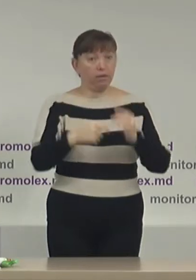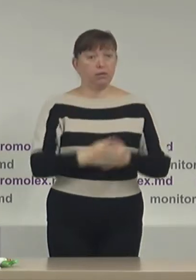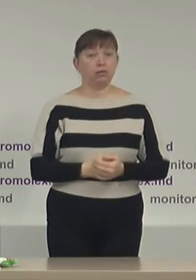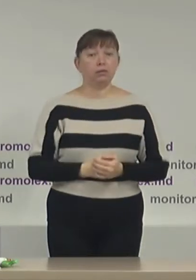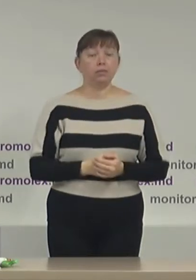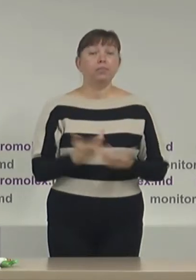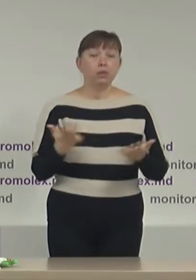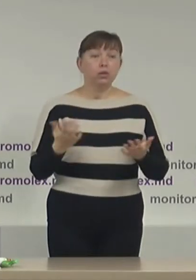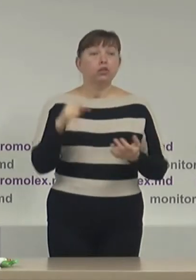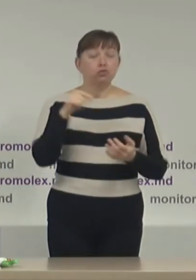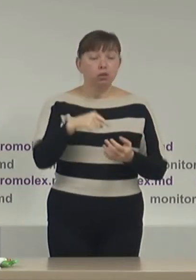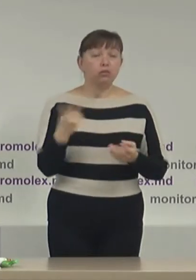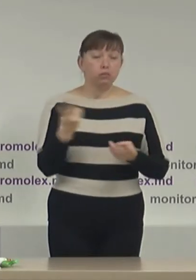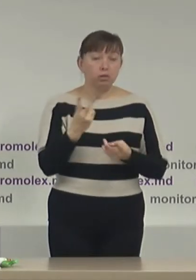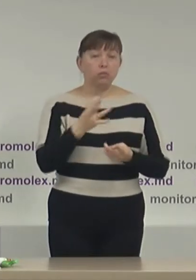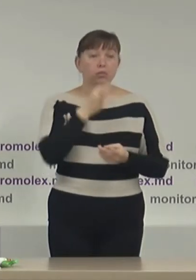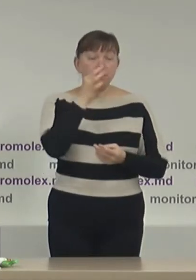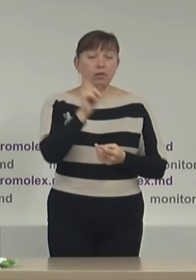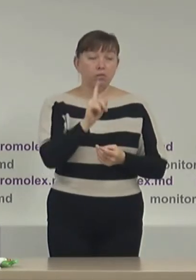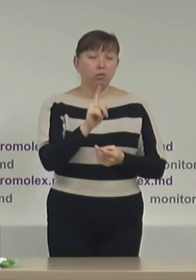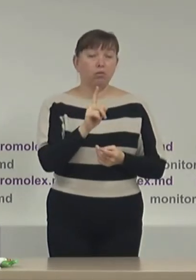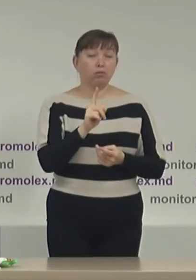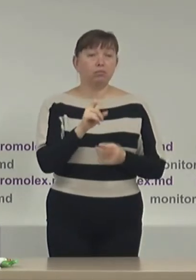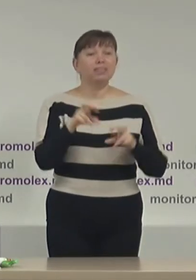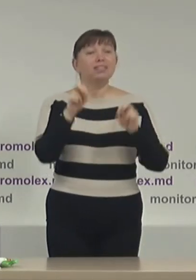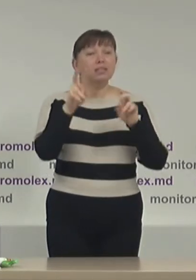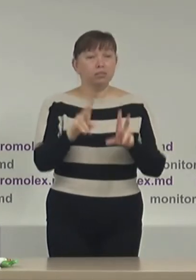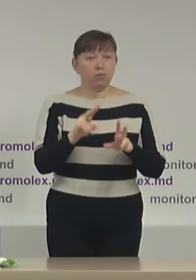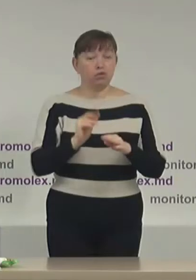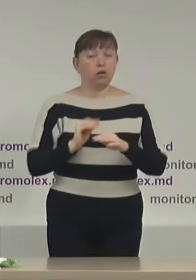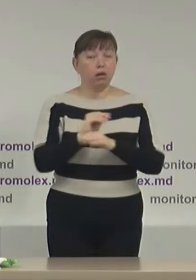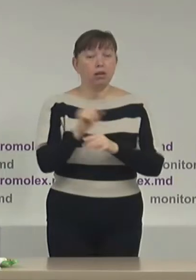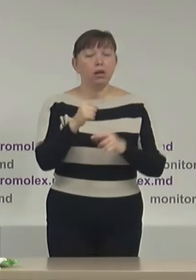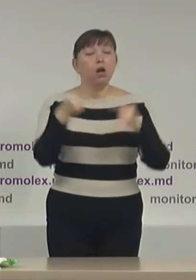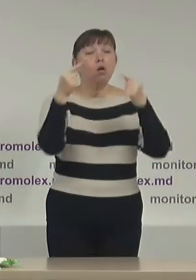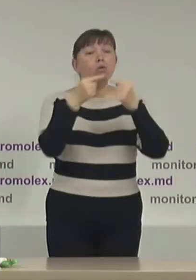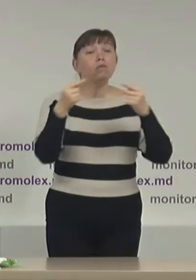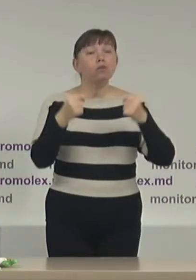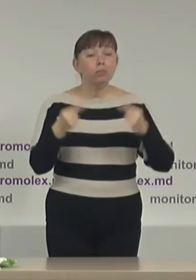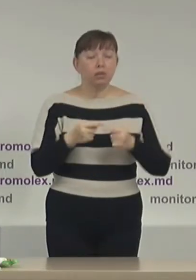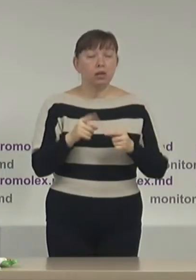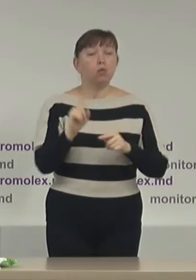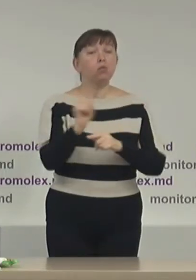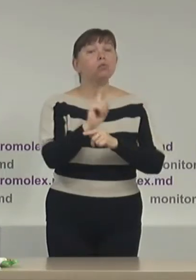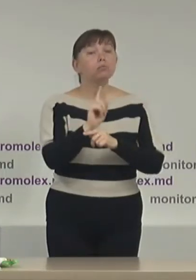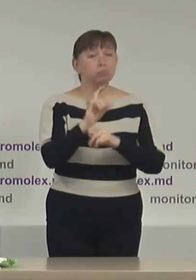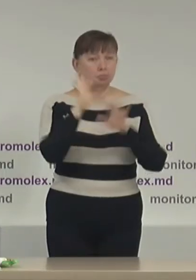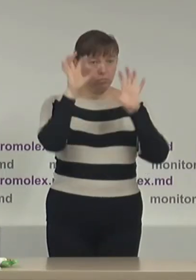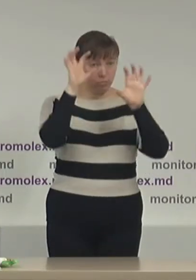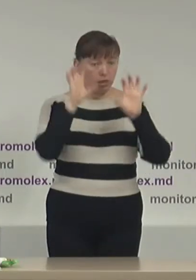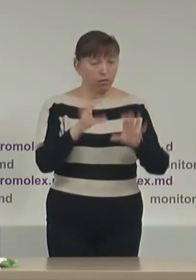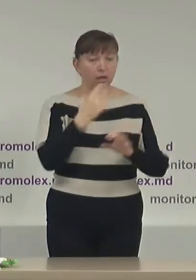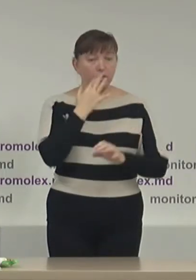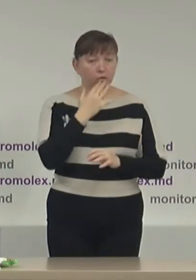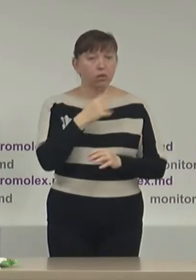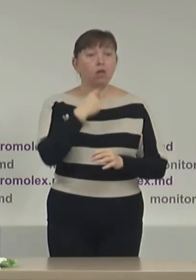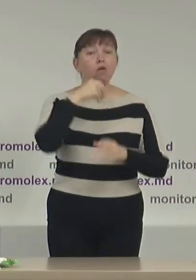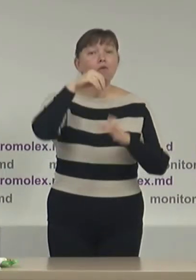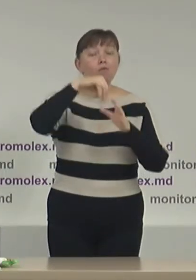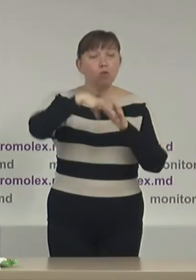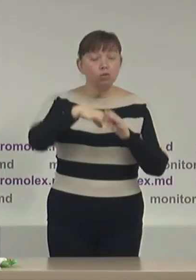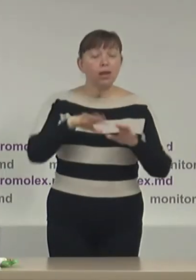who cast their votes at the place of stay. And here we have to underline that according to the international